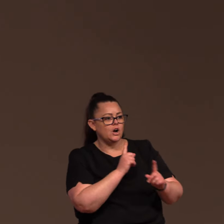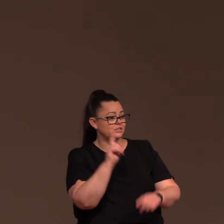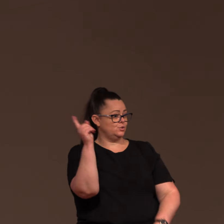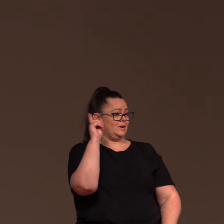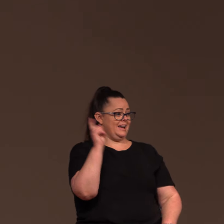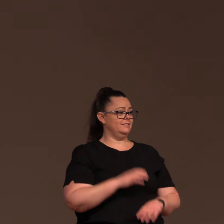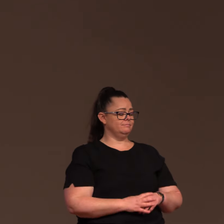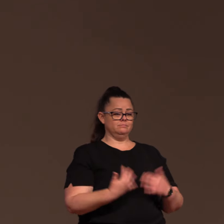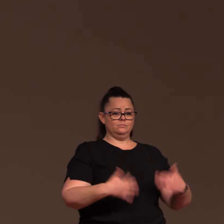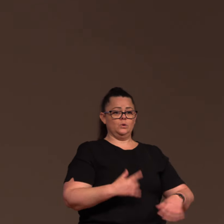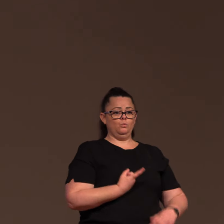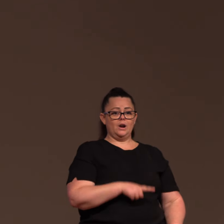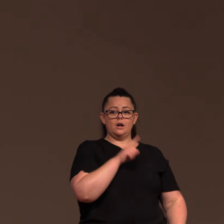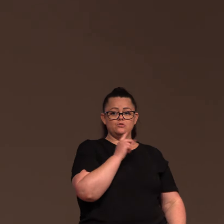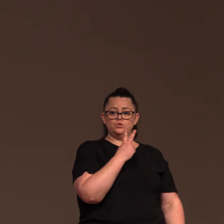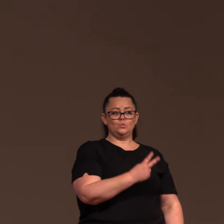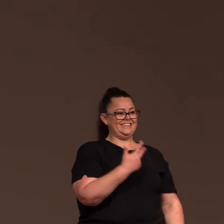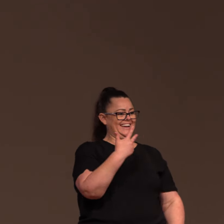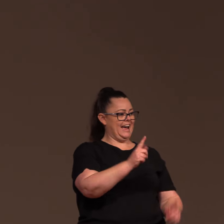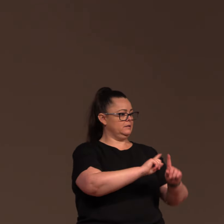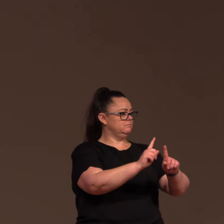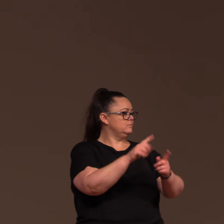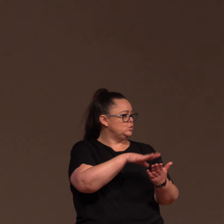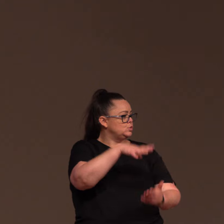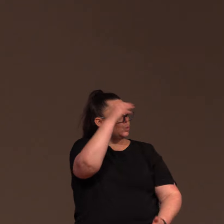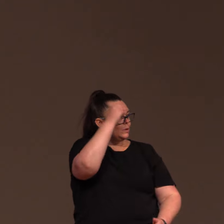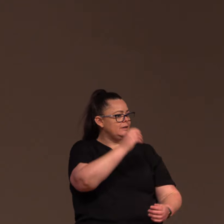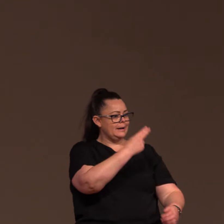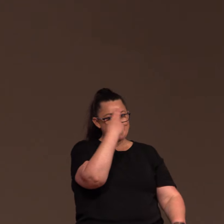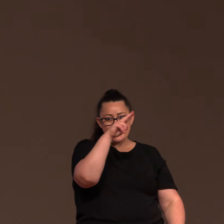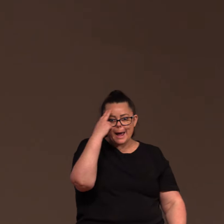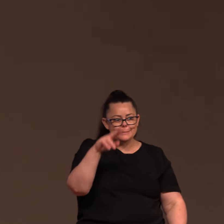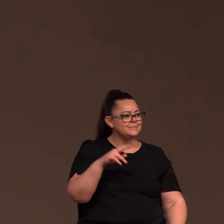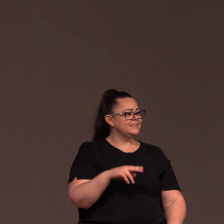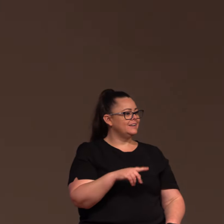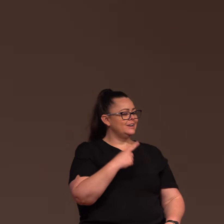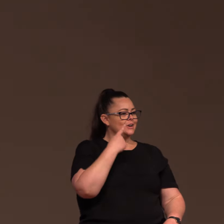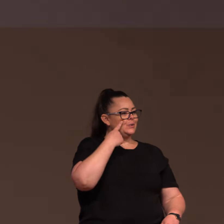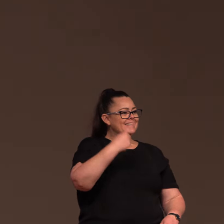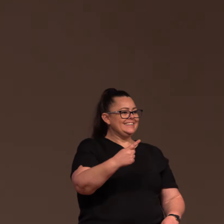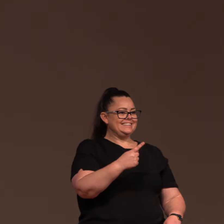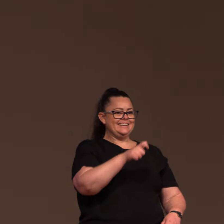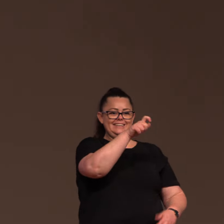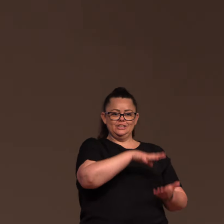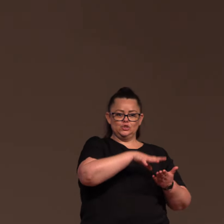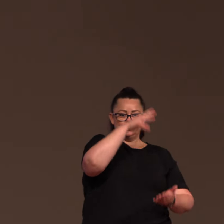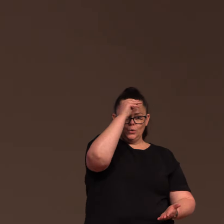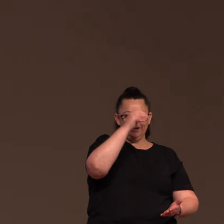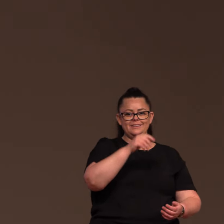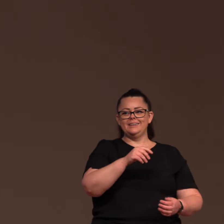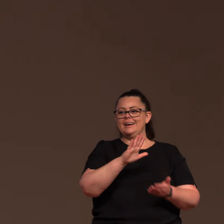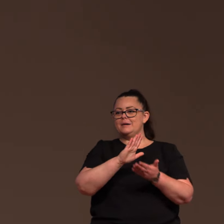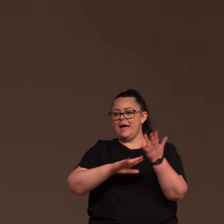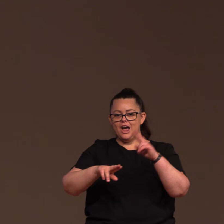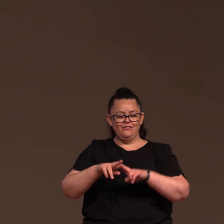128 different students, 128 names. We're all looking at the students. We're all looking at the parents. You see a photo come up, so you can guess that that's the parent of